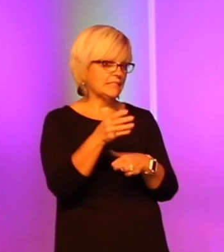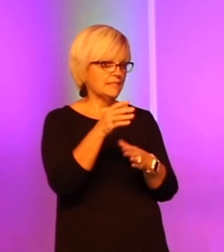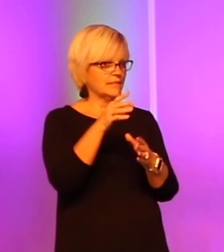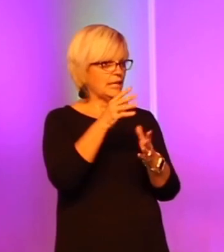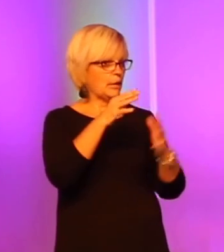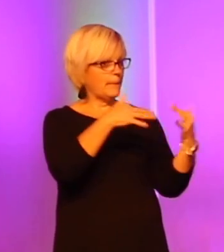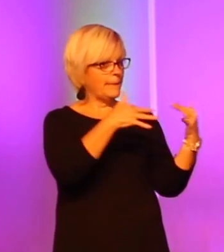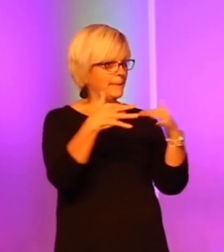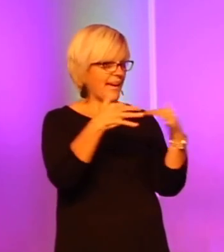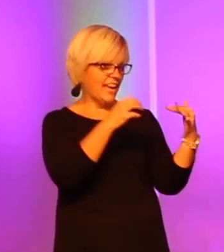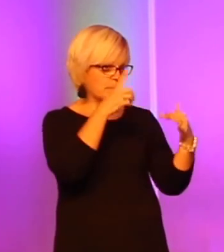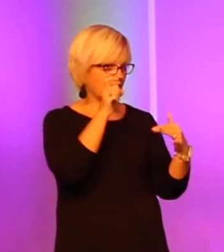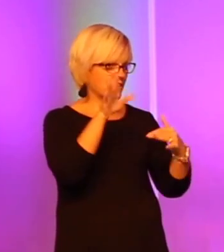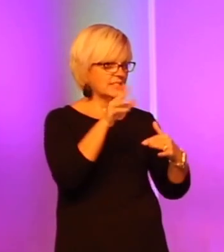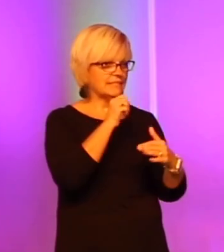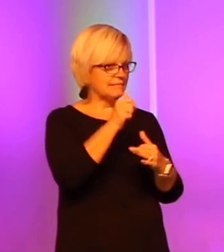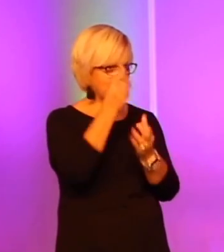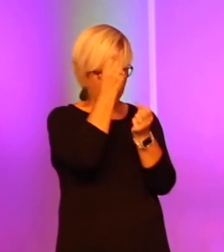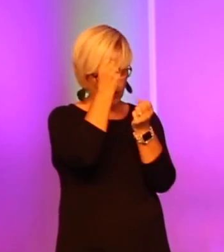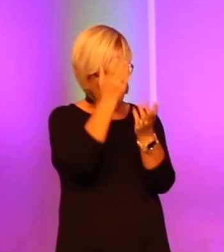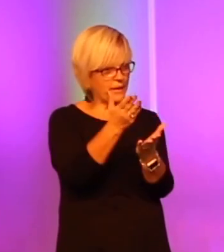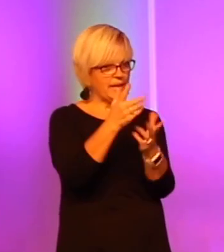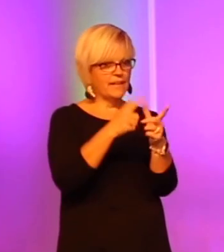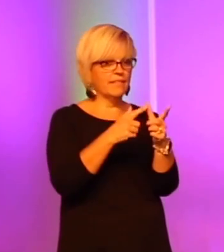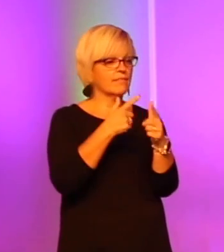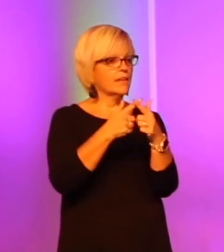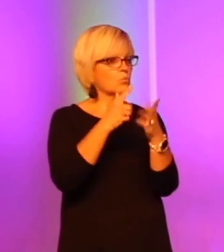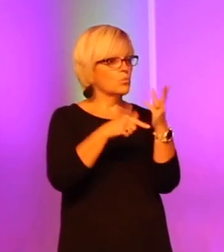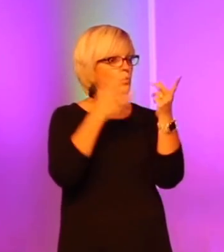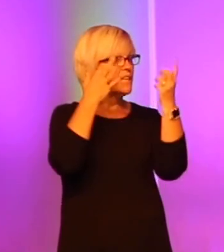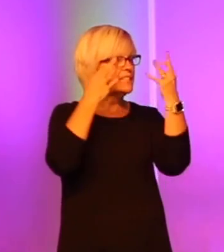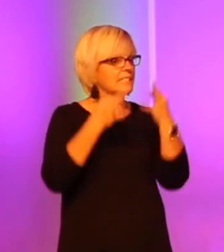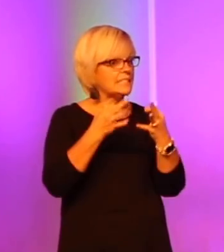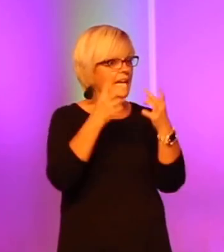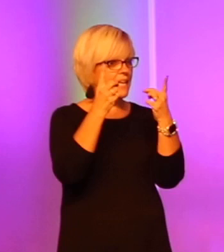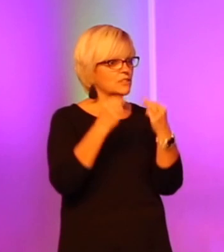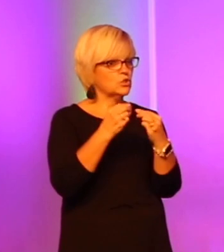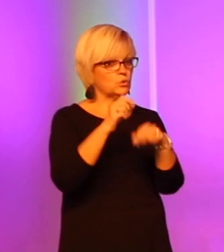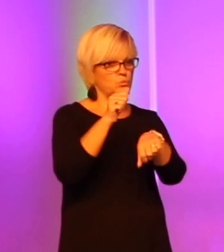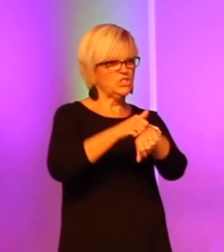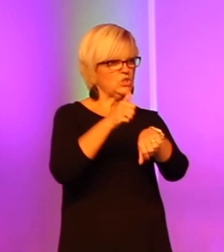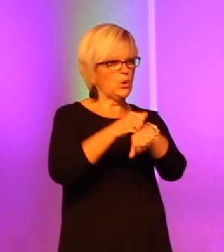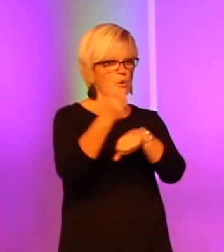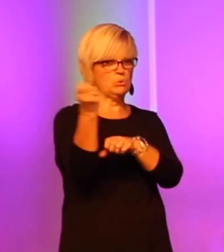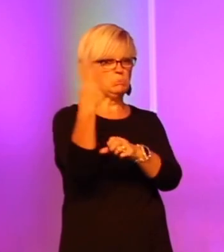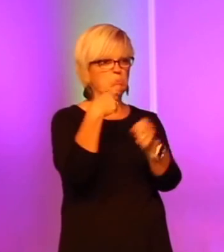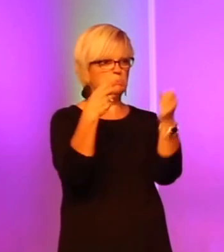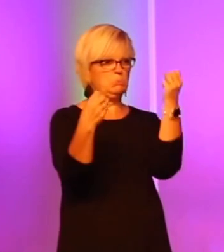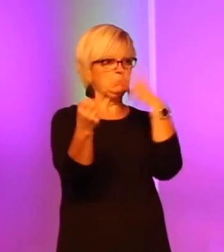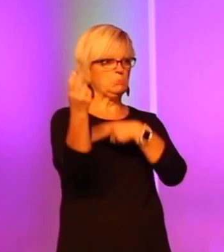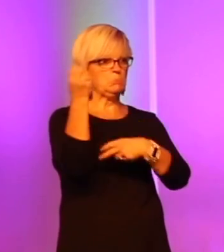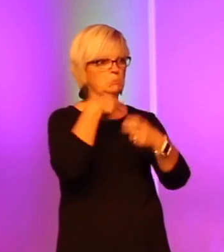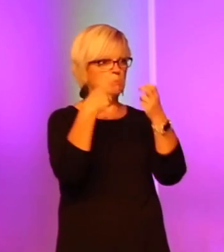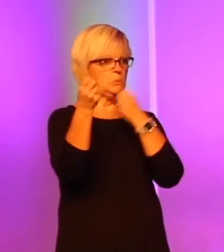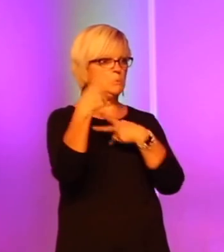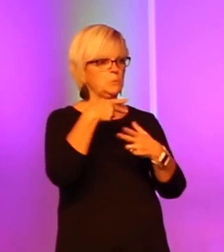what do they decide to do? Well, they're going to stone him to death for disobedience and his entire